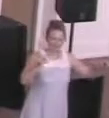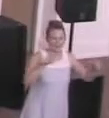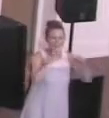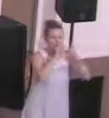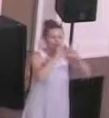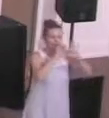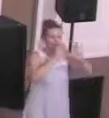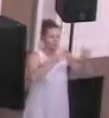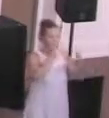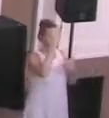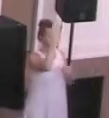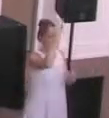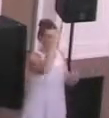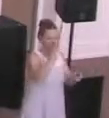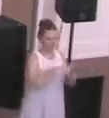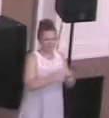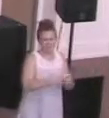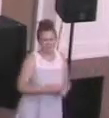be your name.